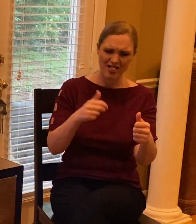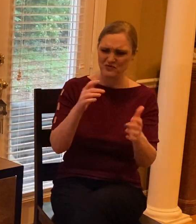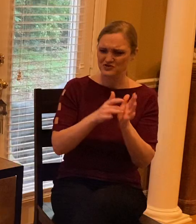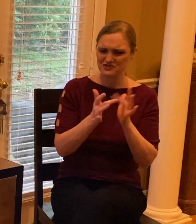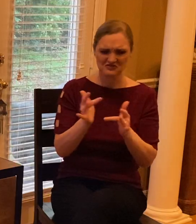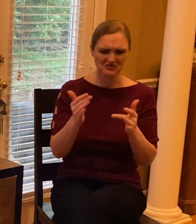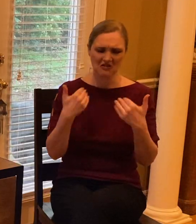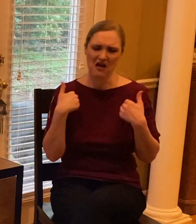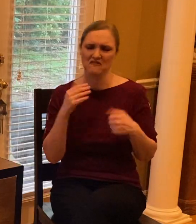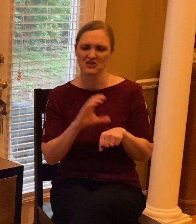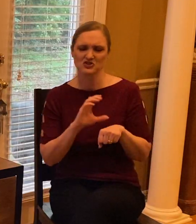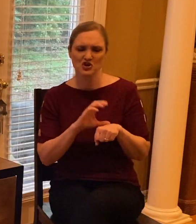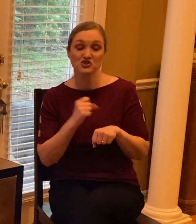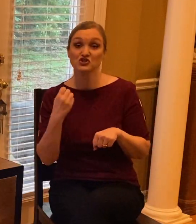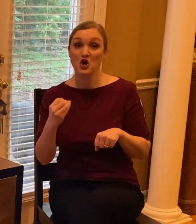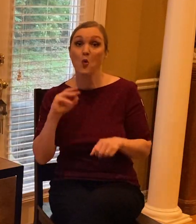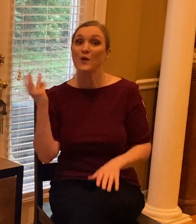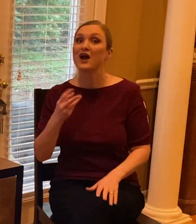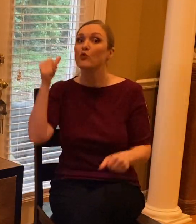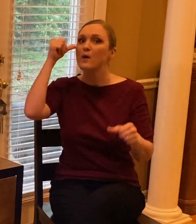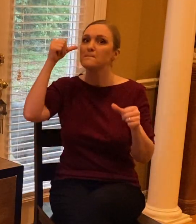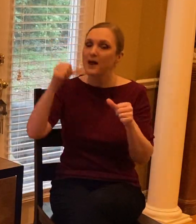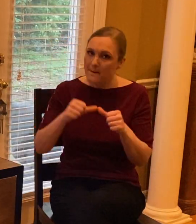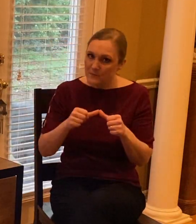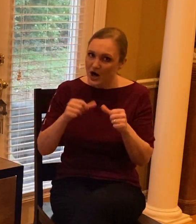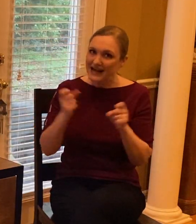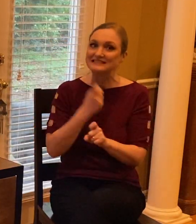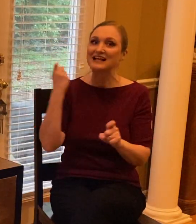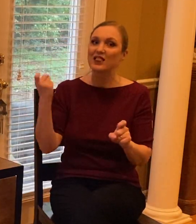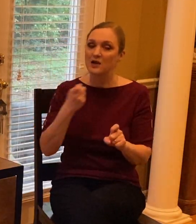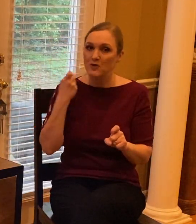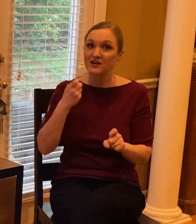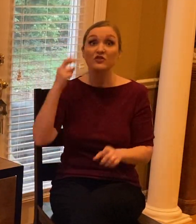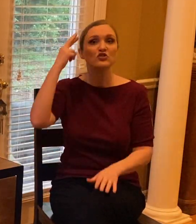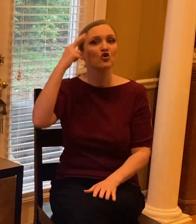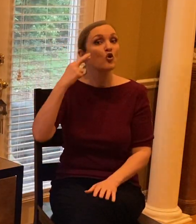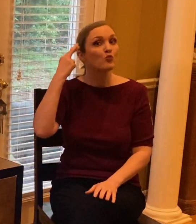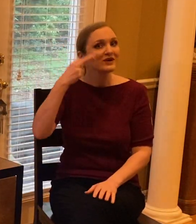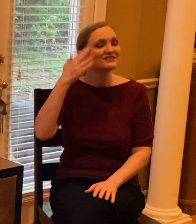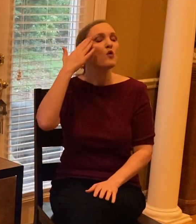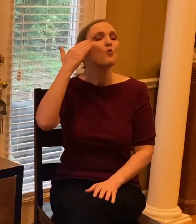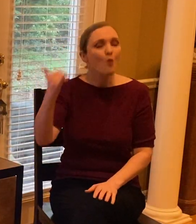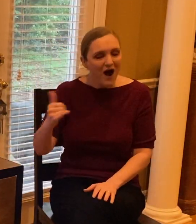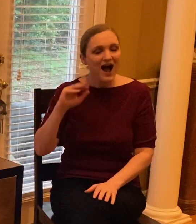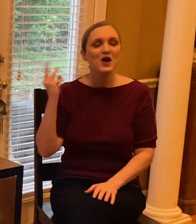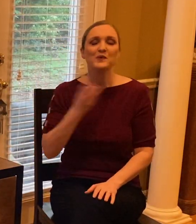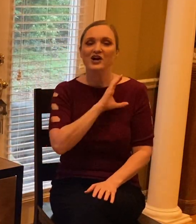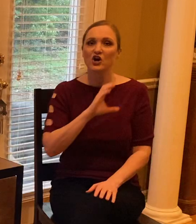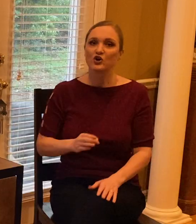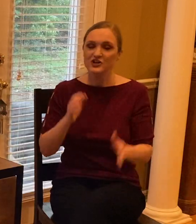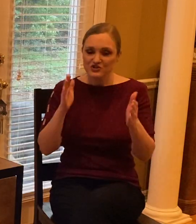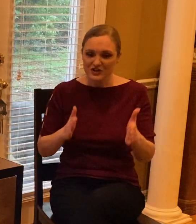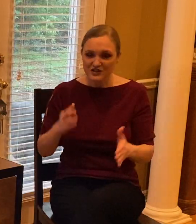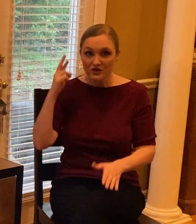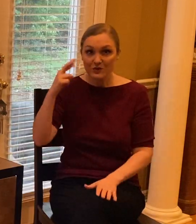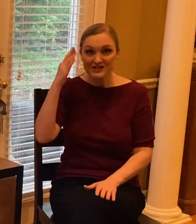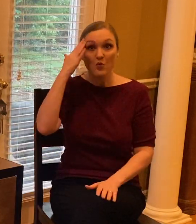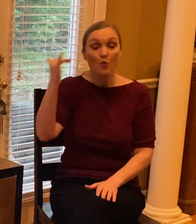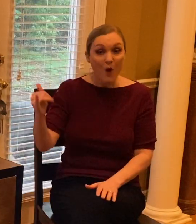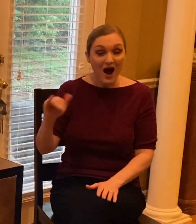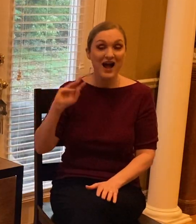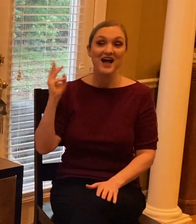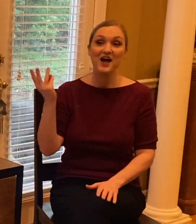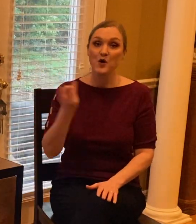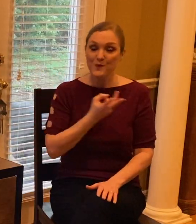to have a church. And so we are remembering and celebrating the very reason why we are Christians, the very reason why we